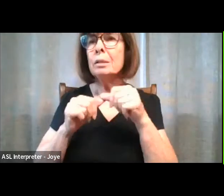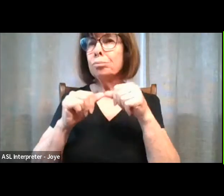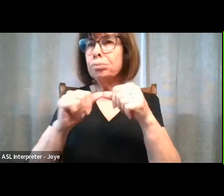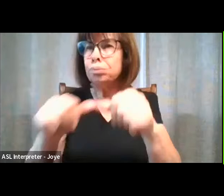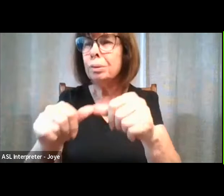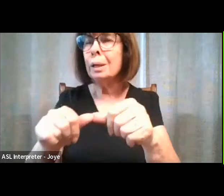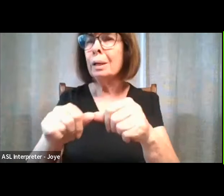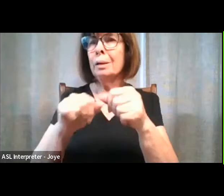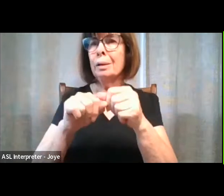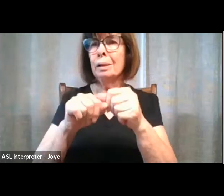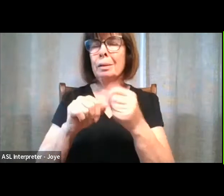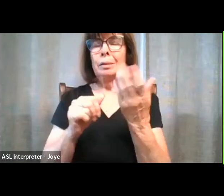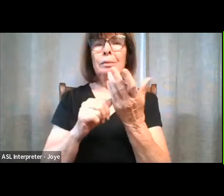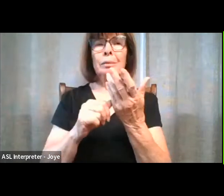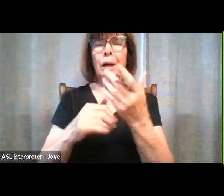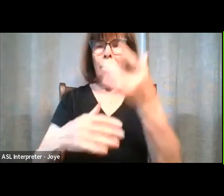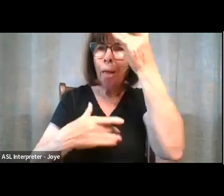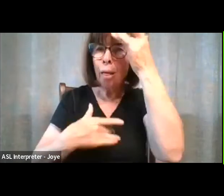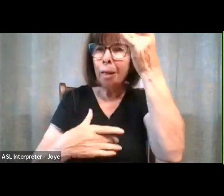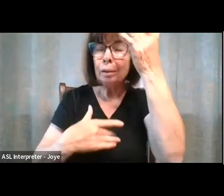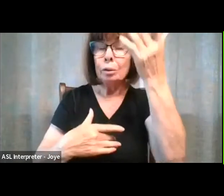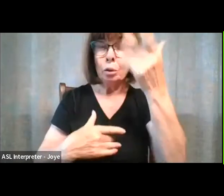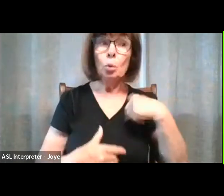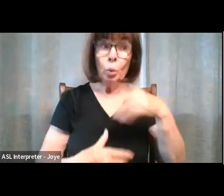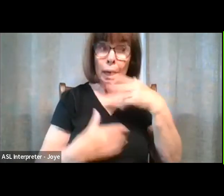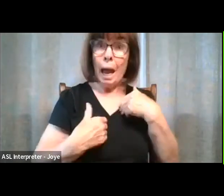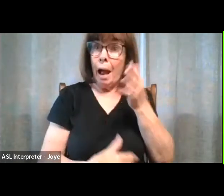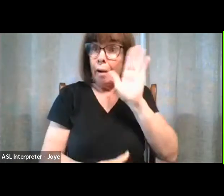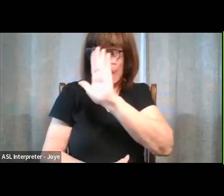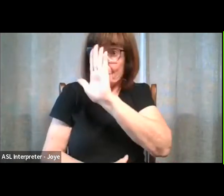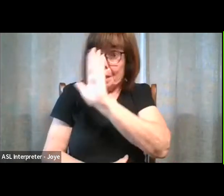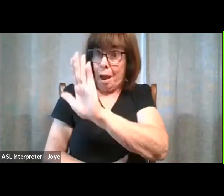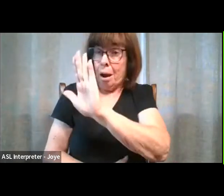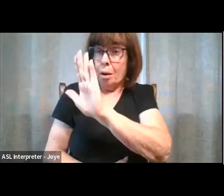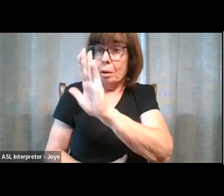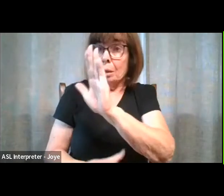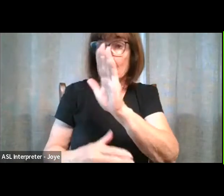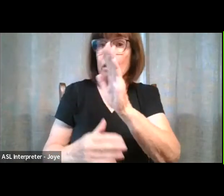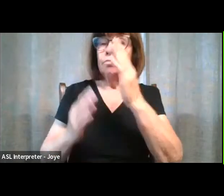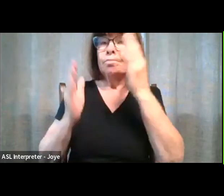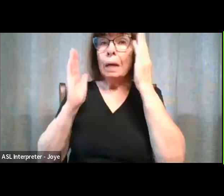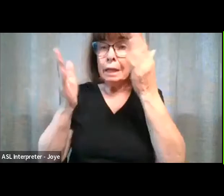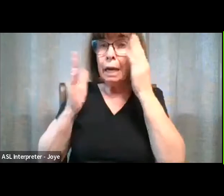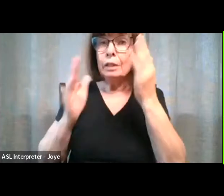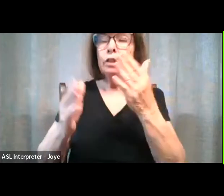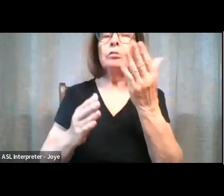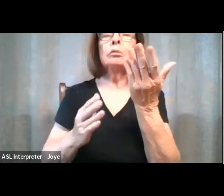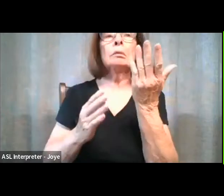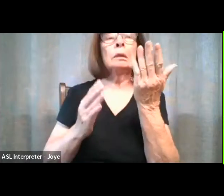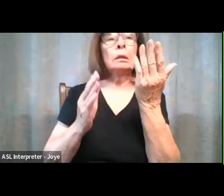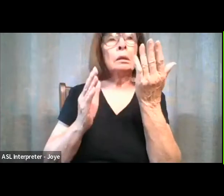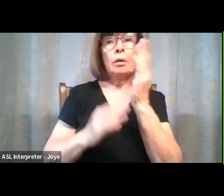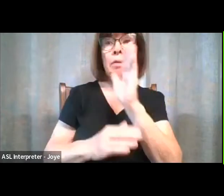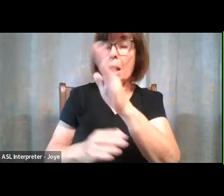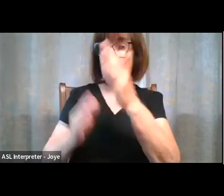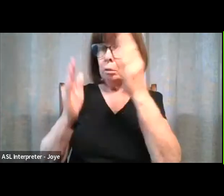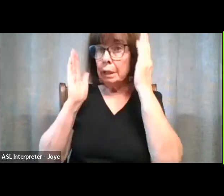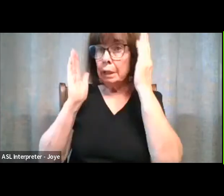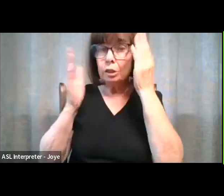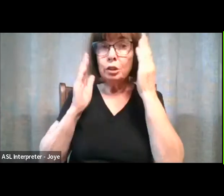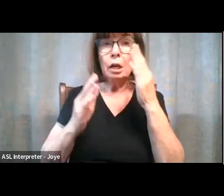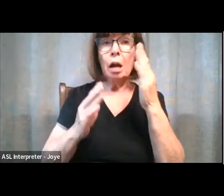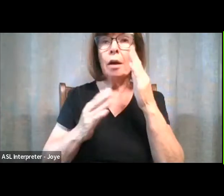the attention of the community, we have the attention of the public health department, also